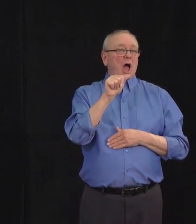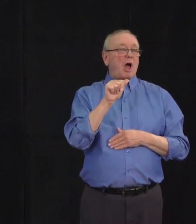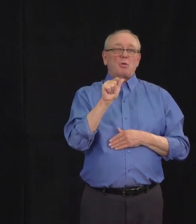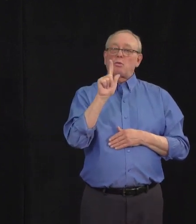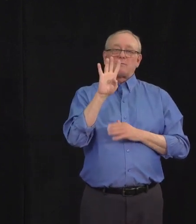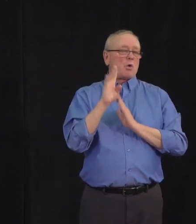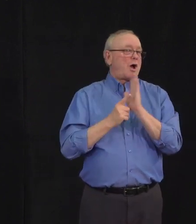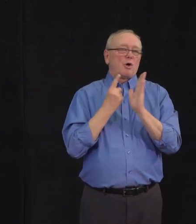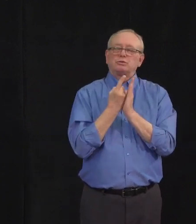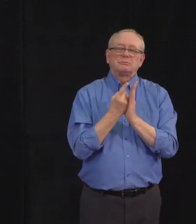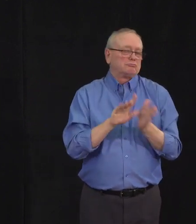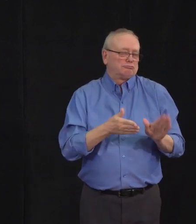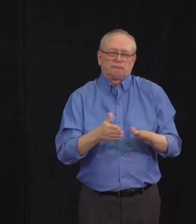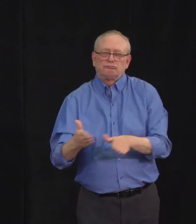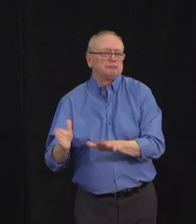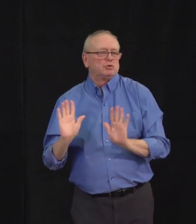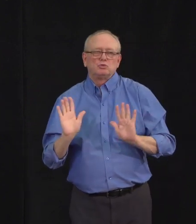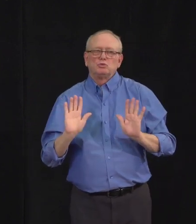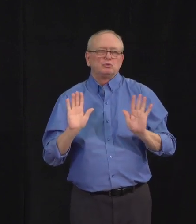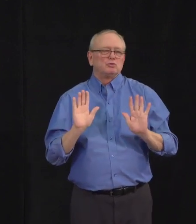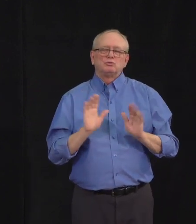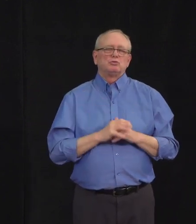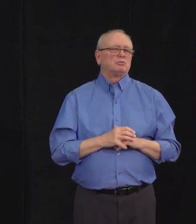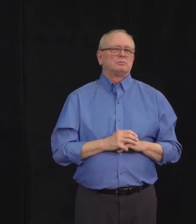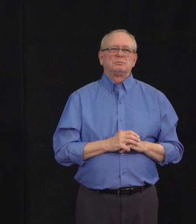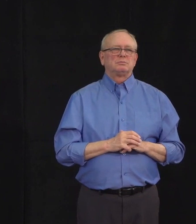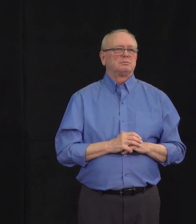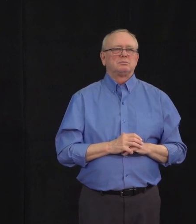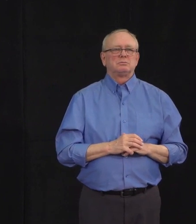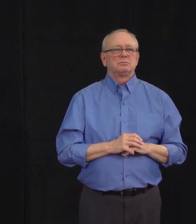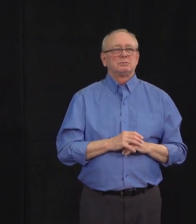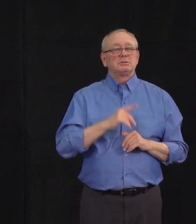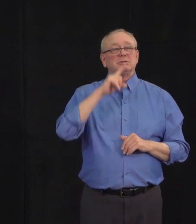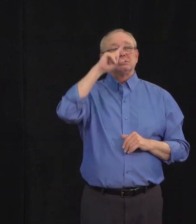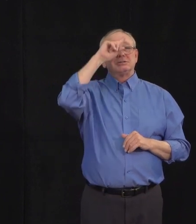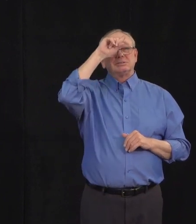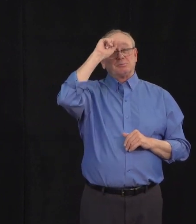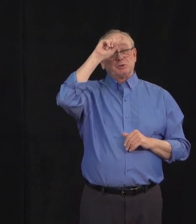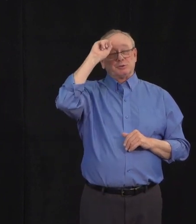hours. With respect to this question about summer events,